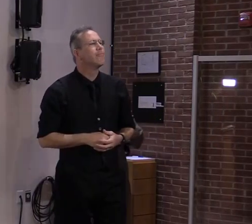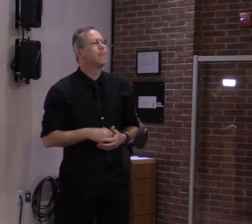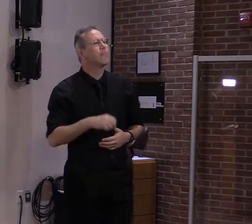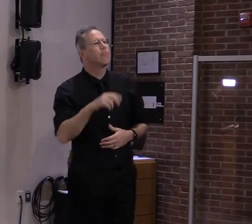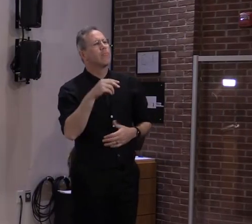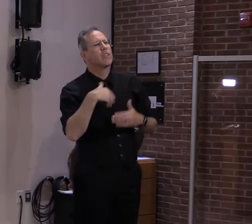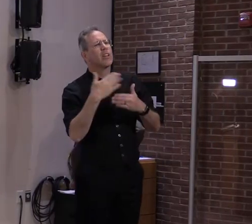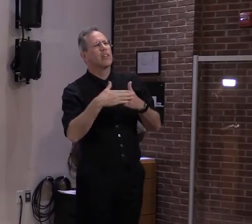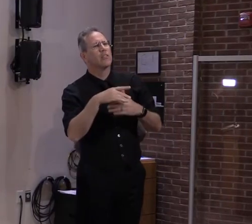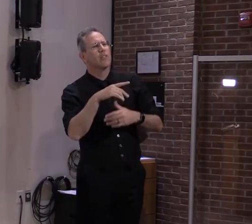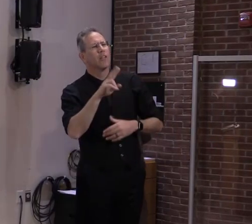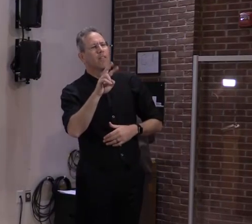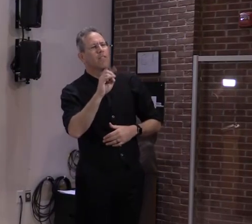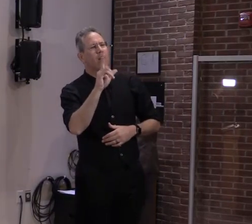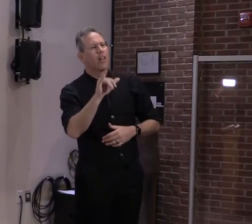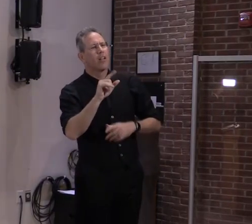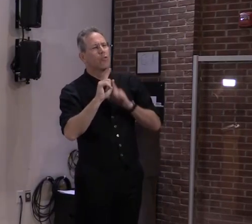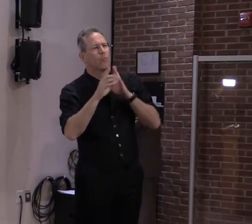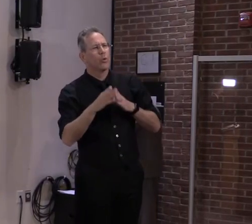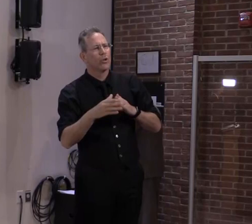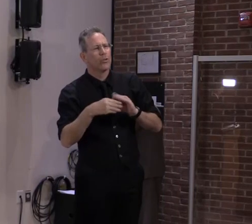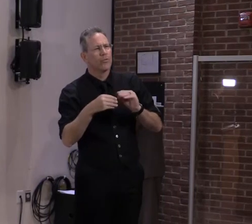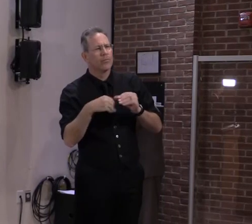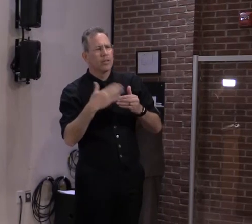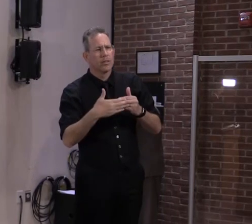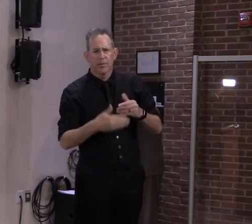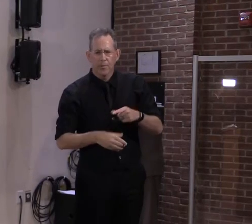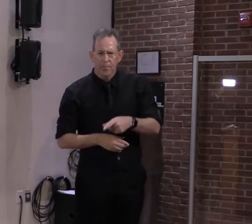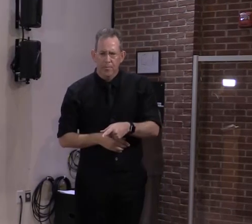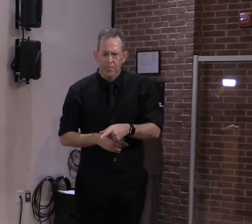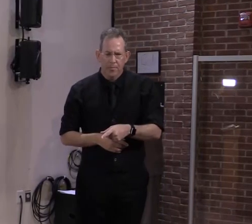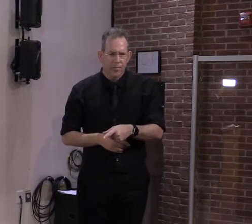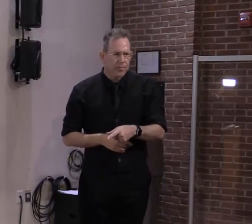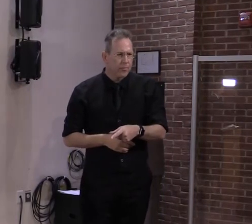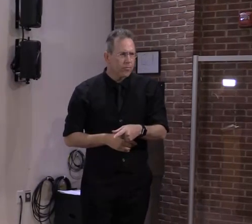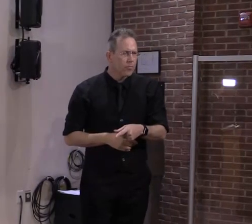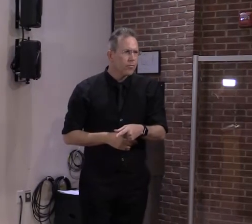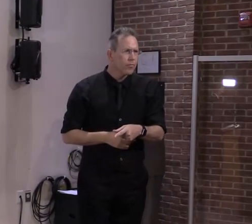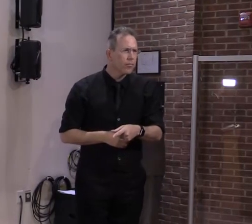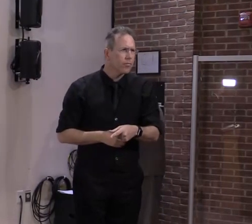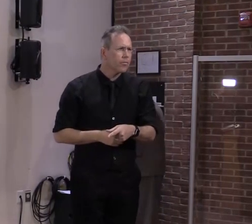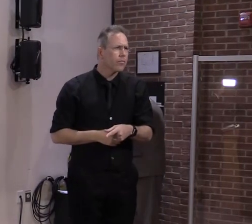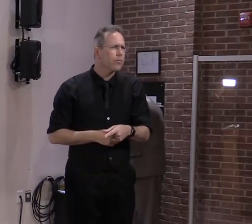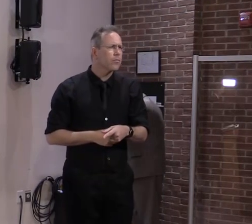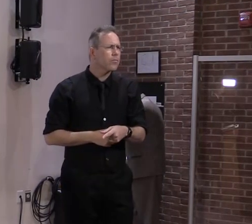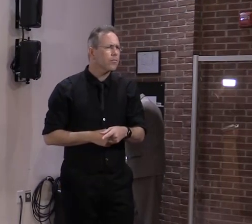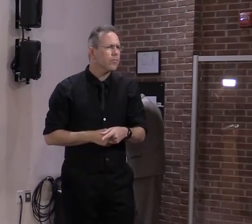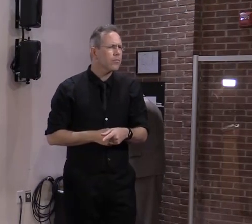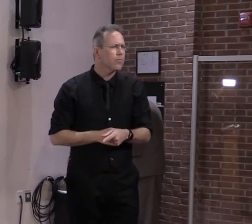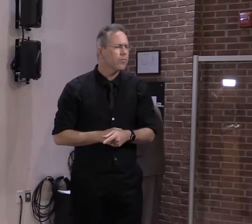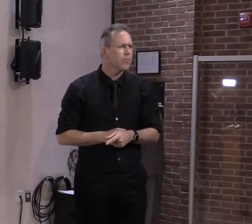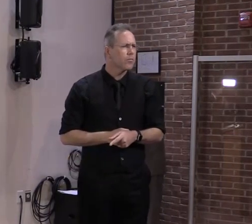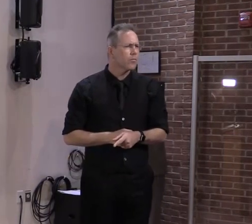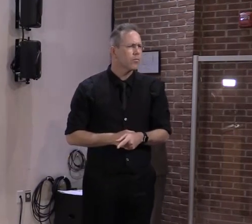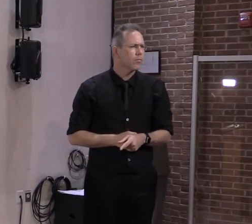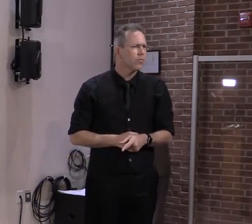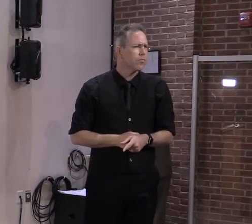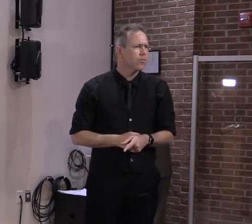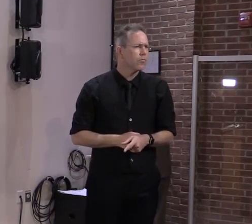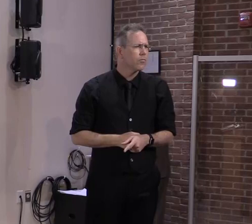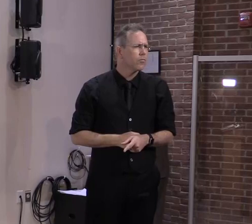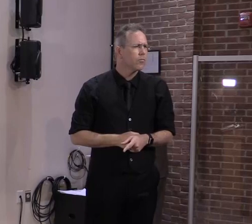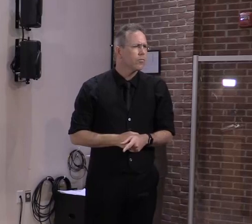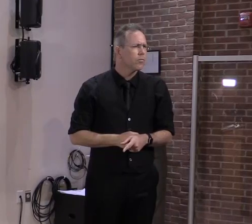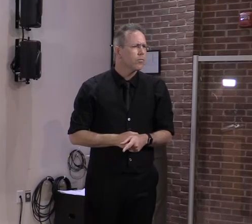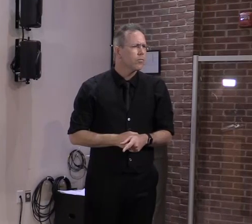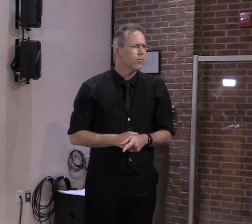Good afternoon. I heard you say that as we move through the phases of the Vermont Forward Plan, that towns and businesses can enact stricter guidelines